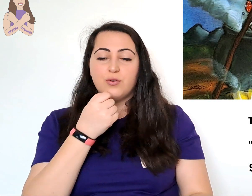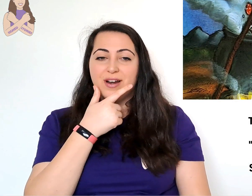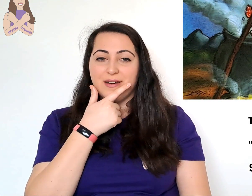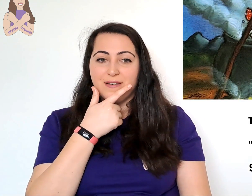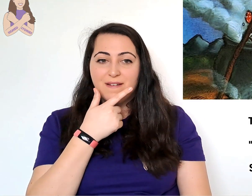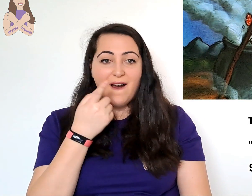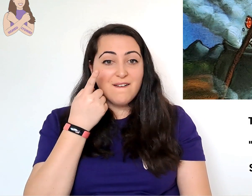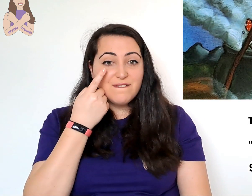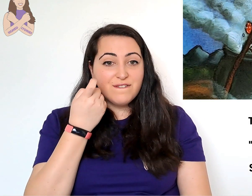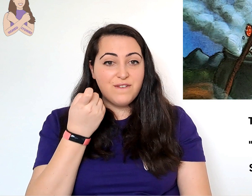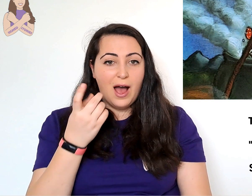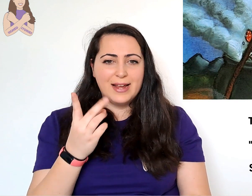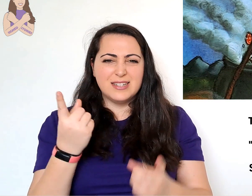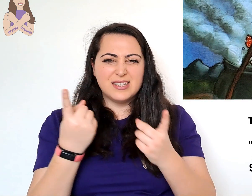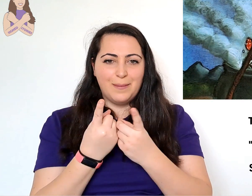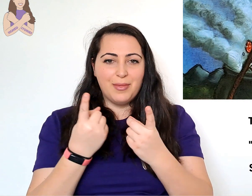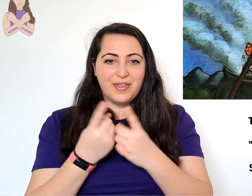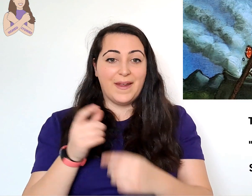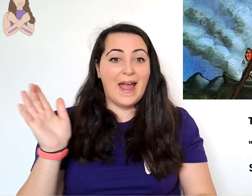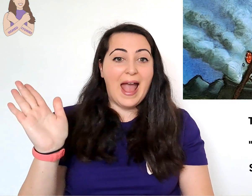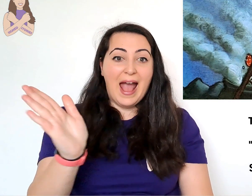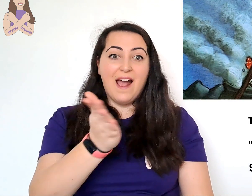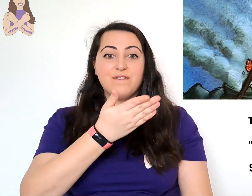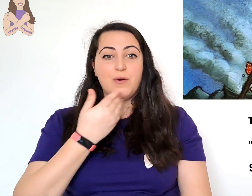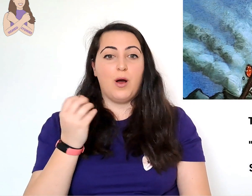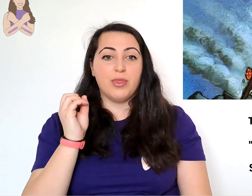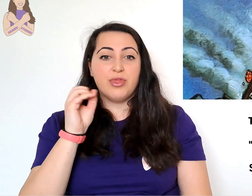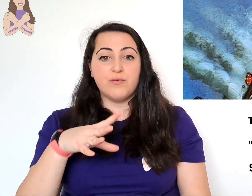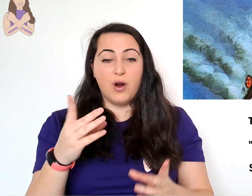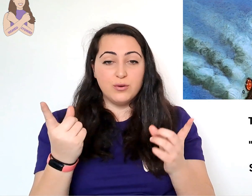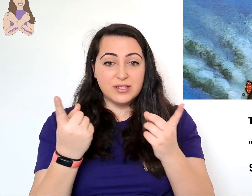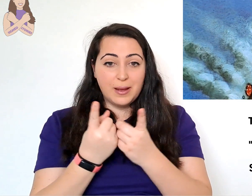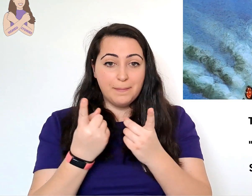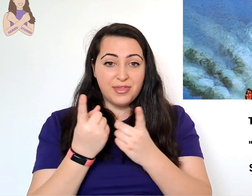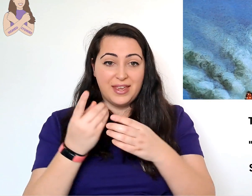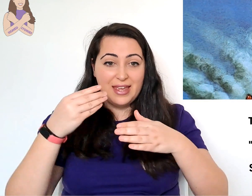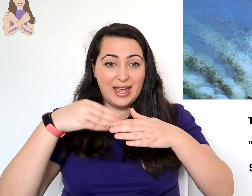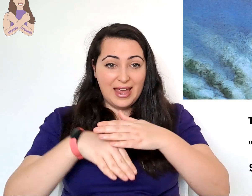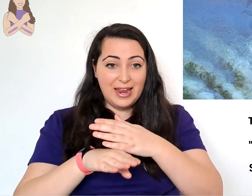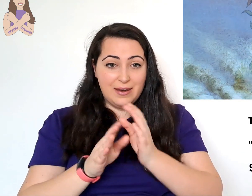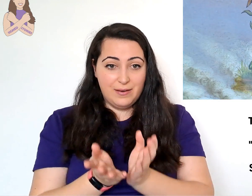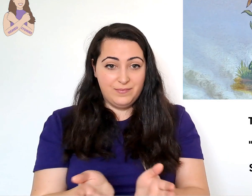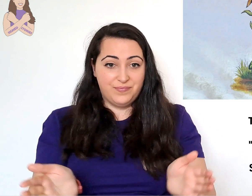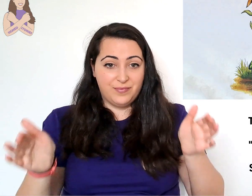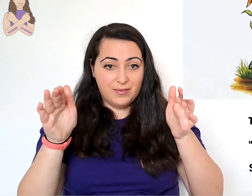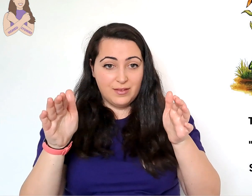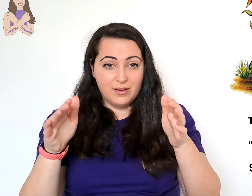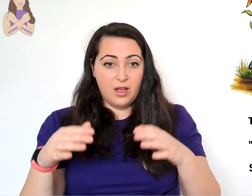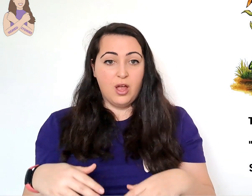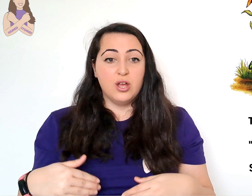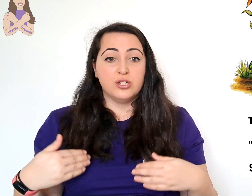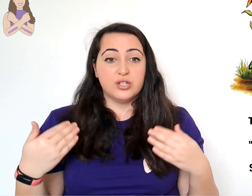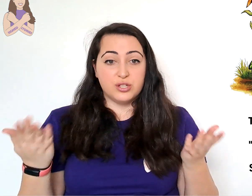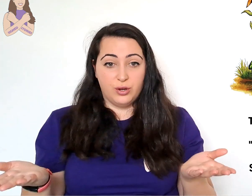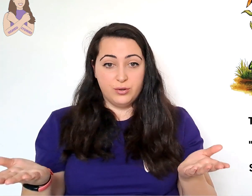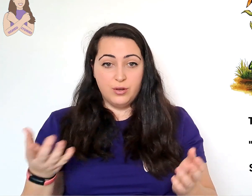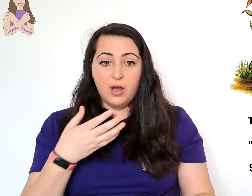grin, "Find something, everyone, throw something in." So